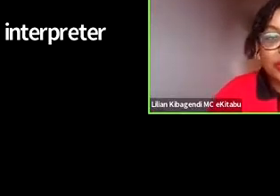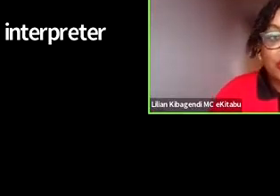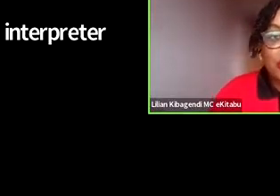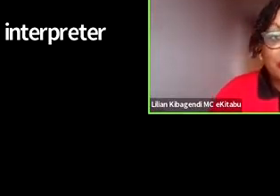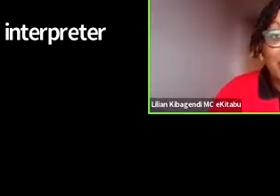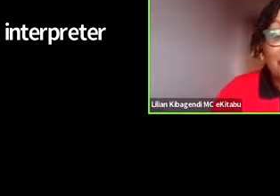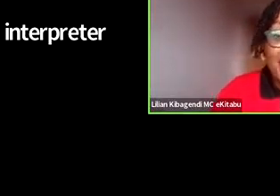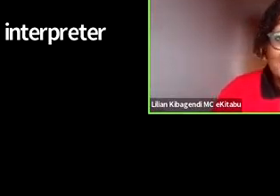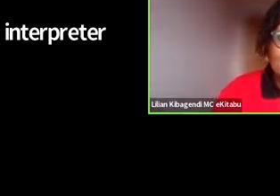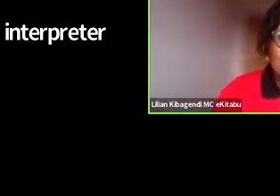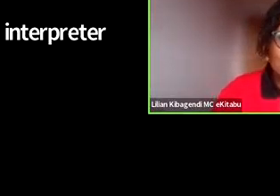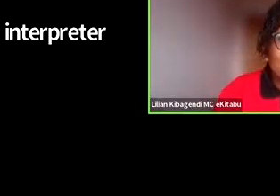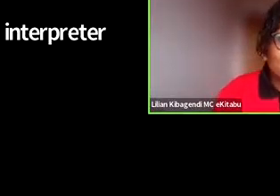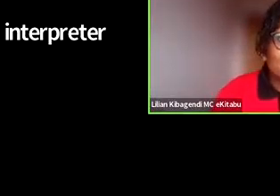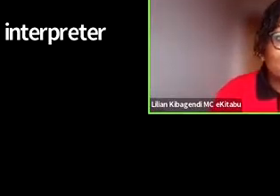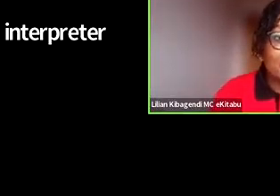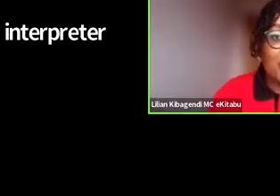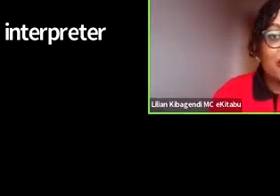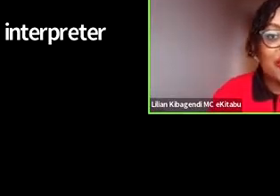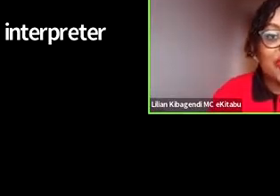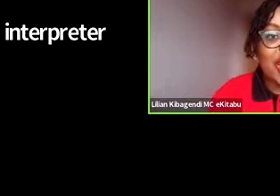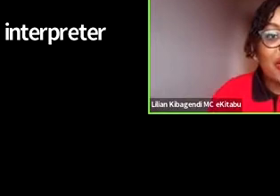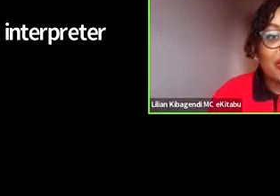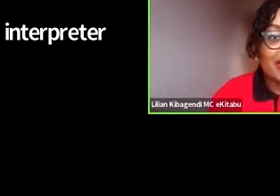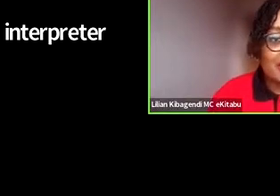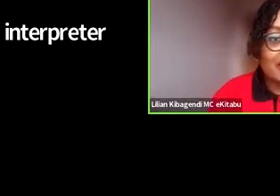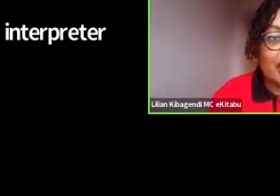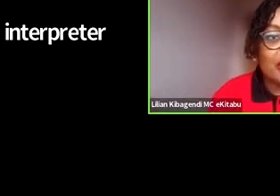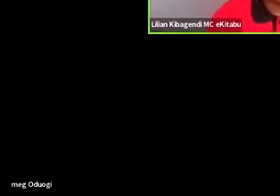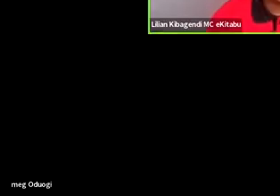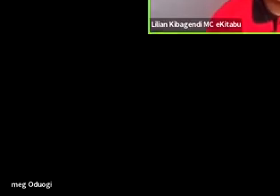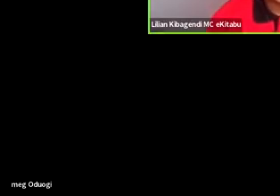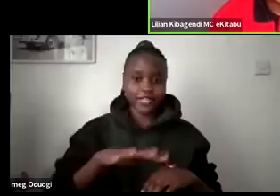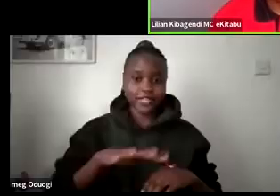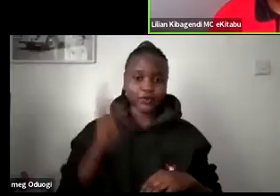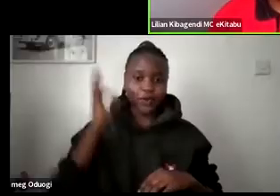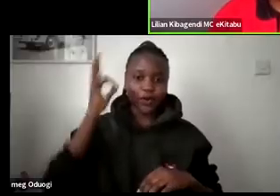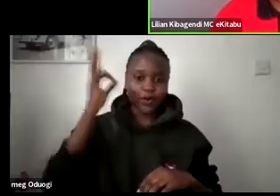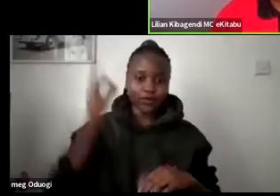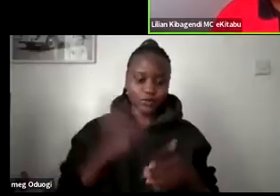able to be a budding ground for our future authors, our